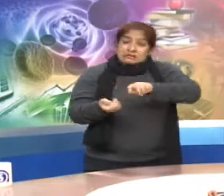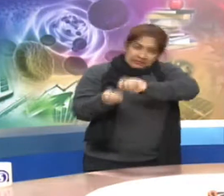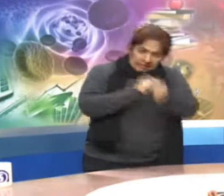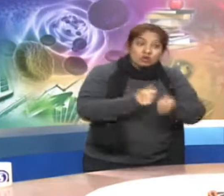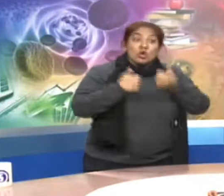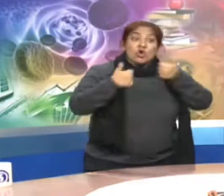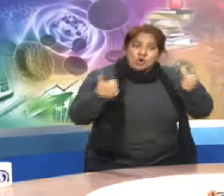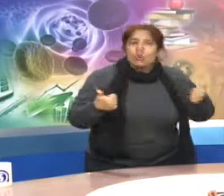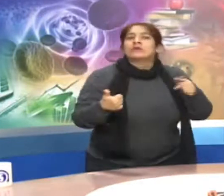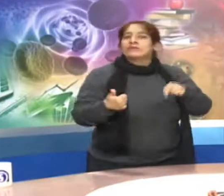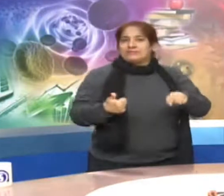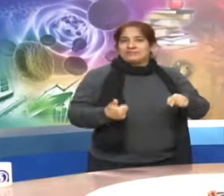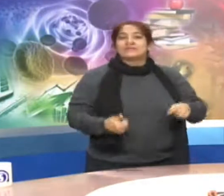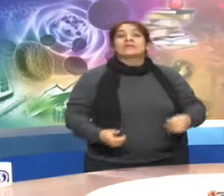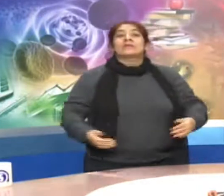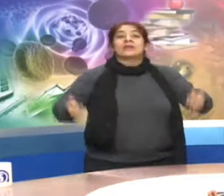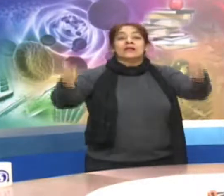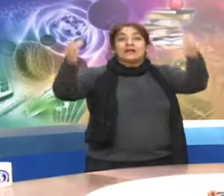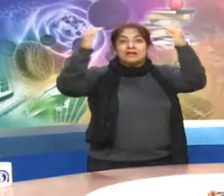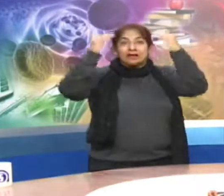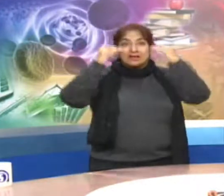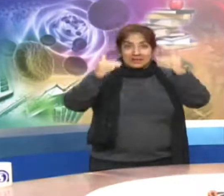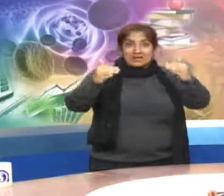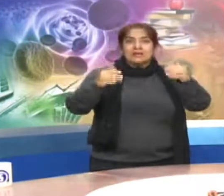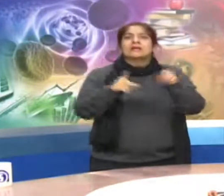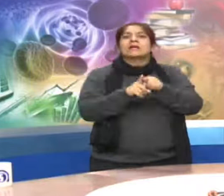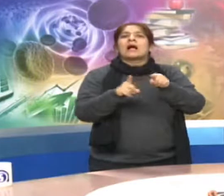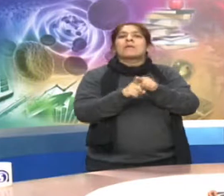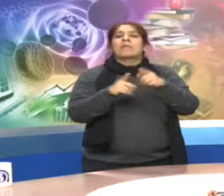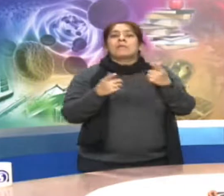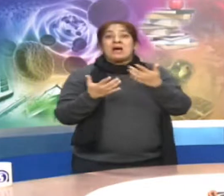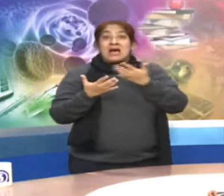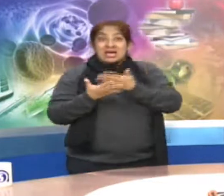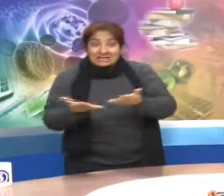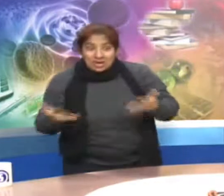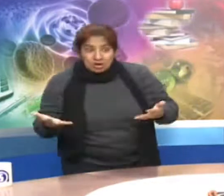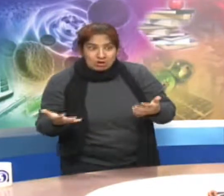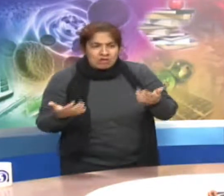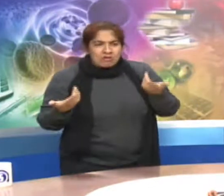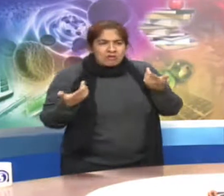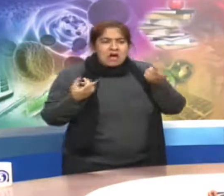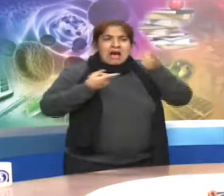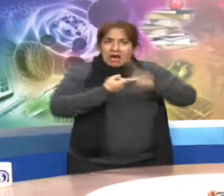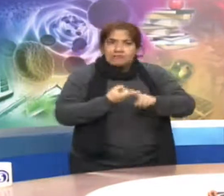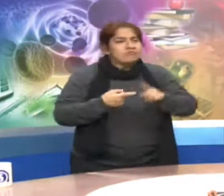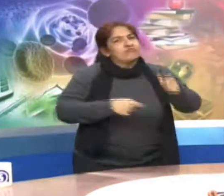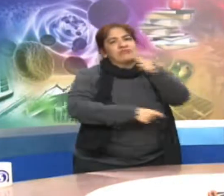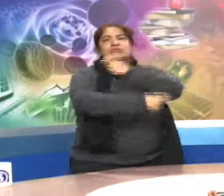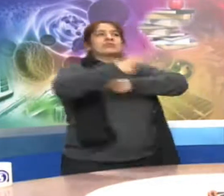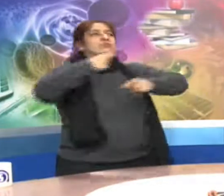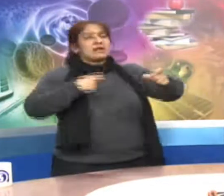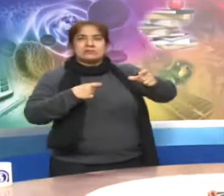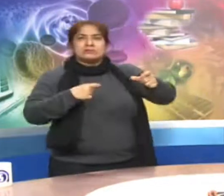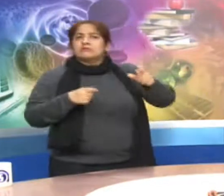the goods, removing them. Second is replacement of the